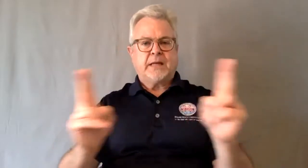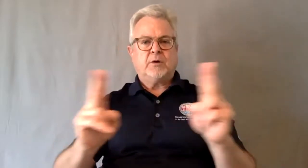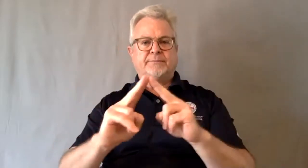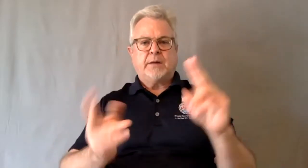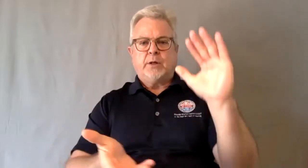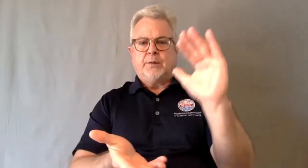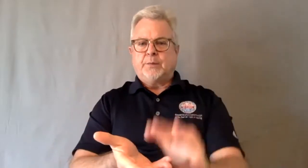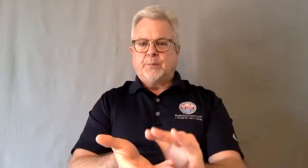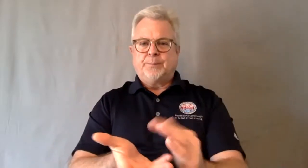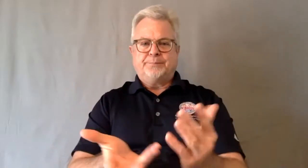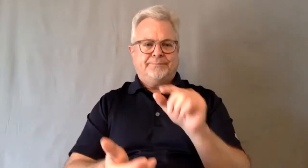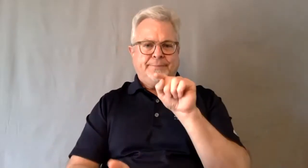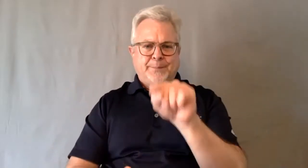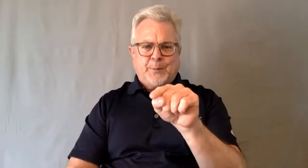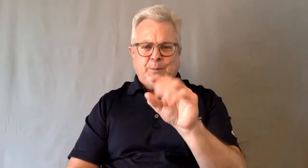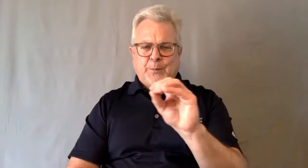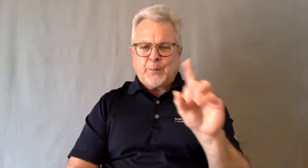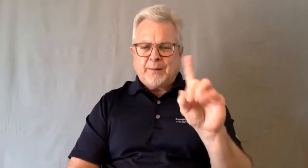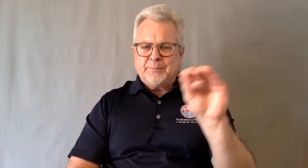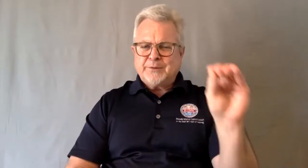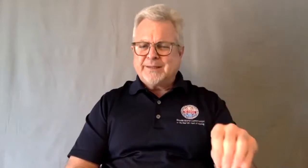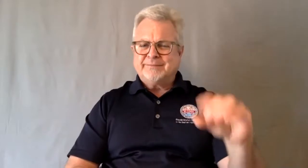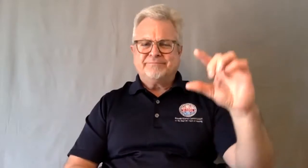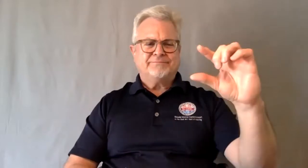someone contracting COVID is very low. It's